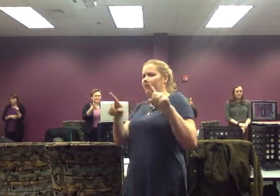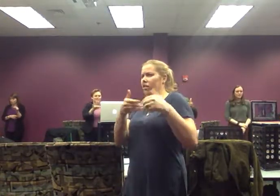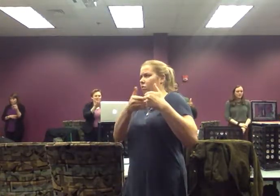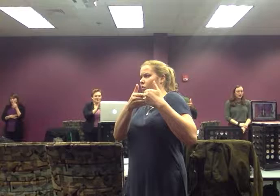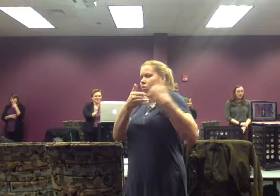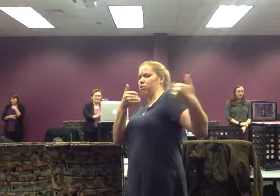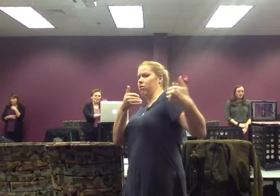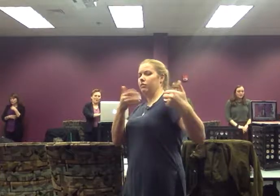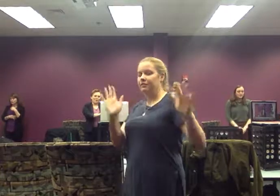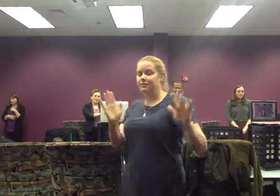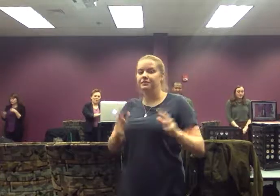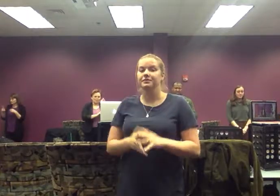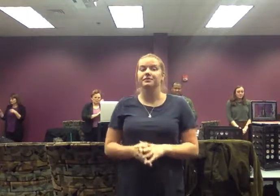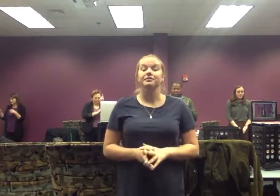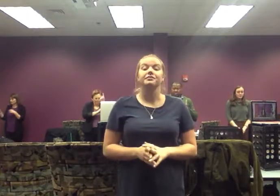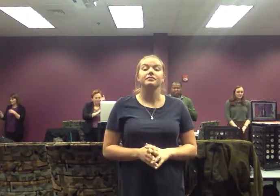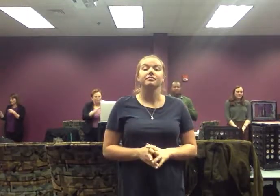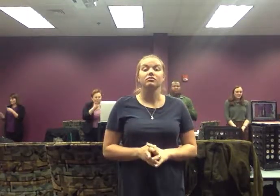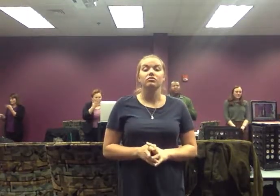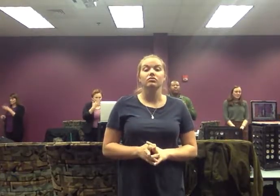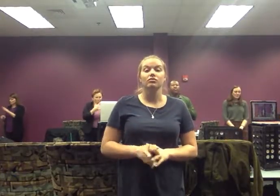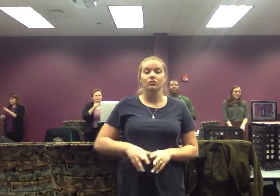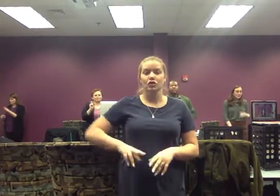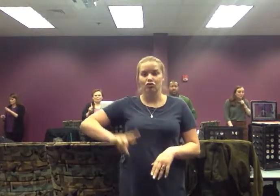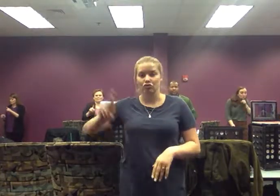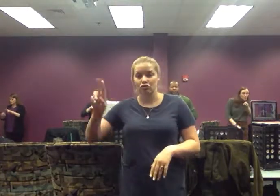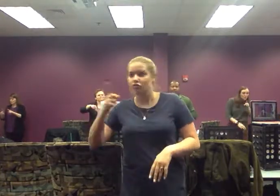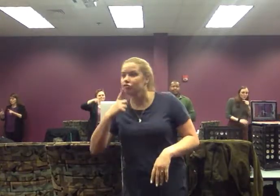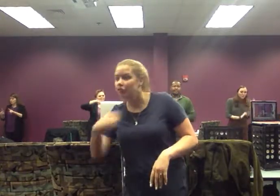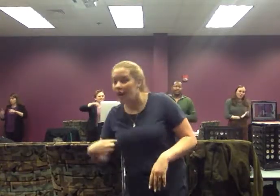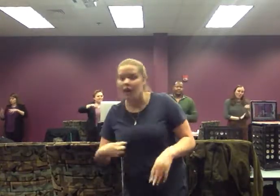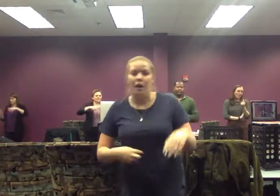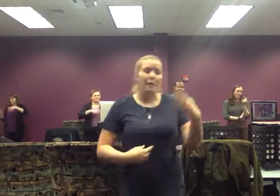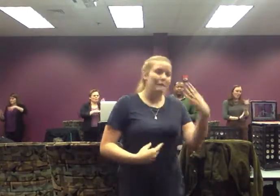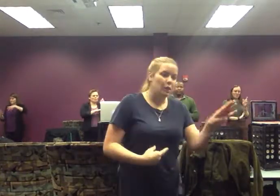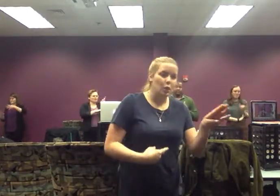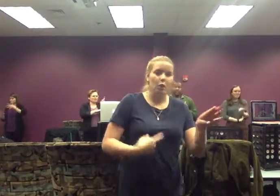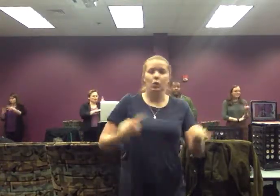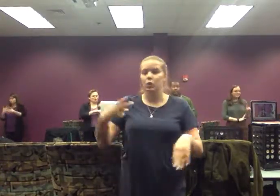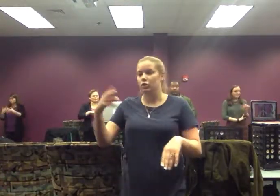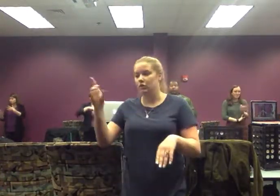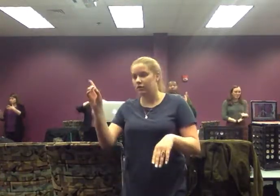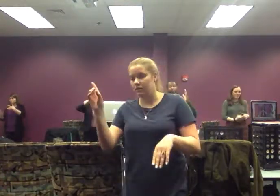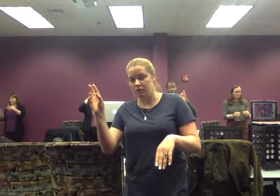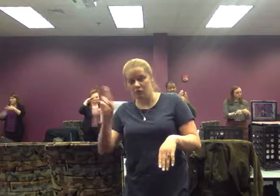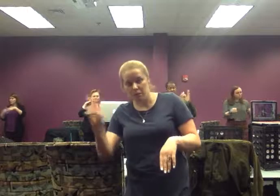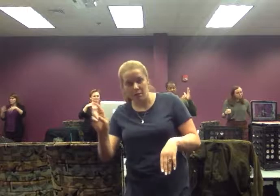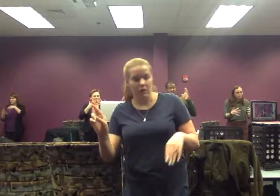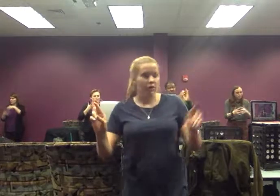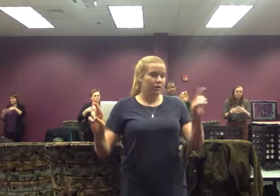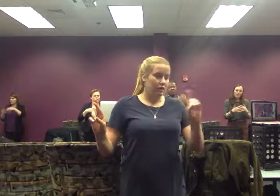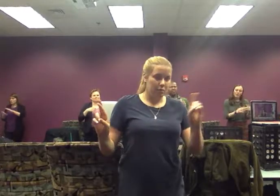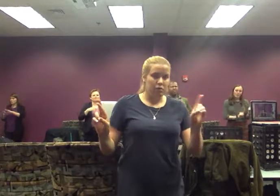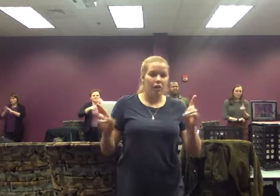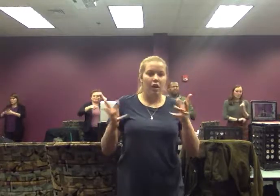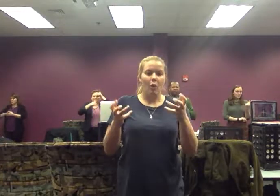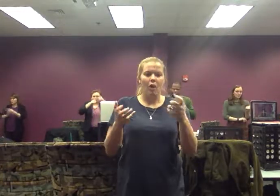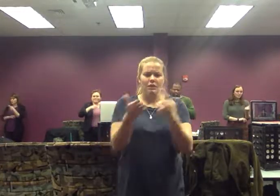In reality, we've always been. And I'd like to take you back on an historic adventure to realize